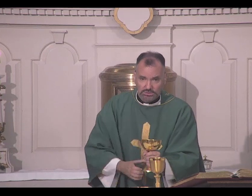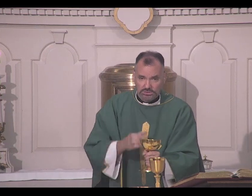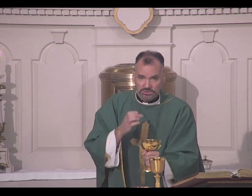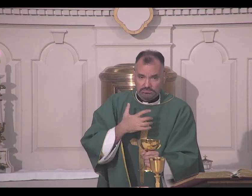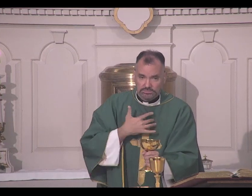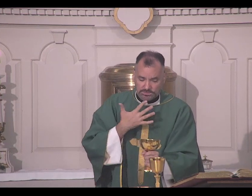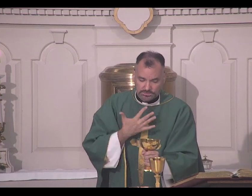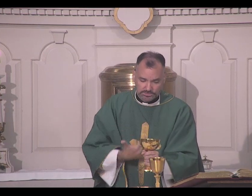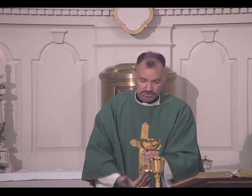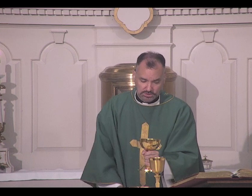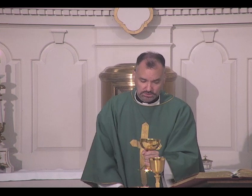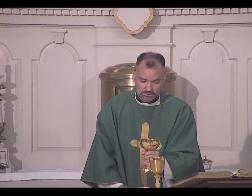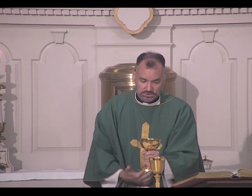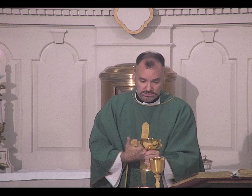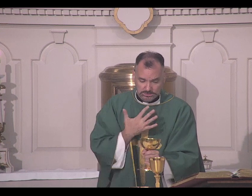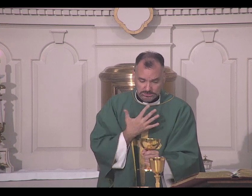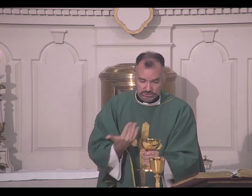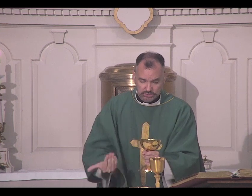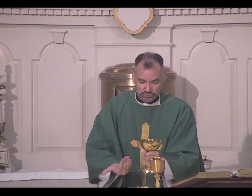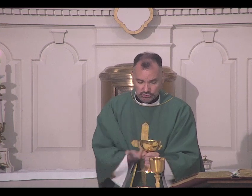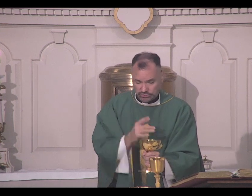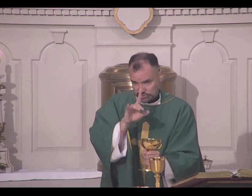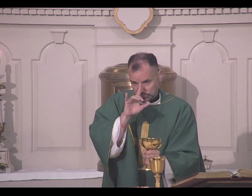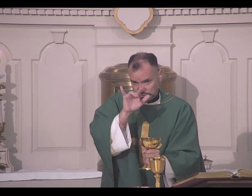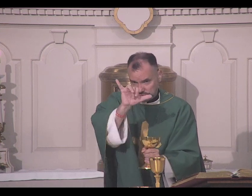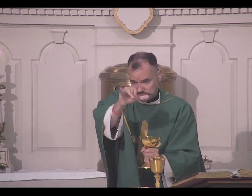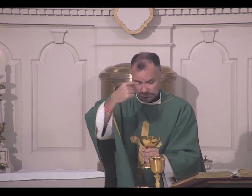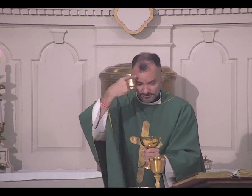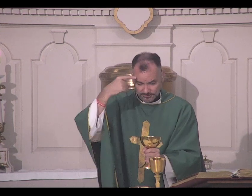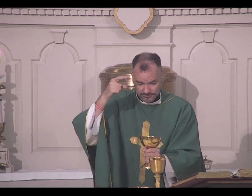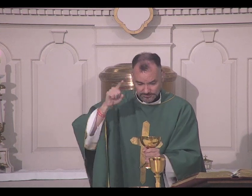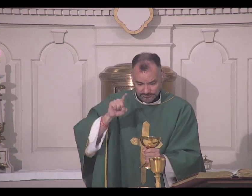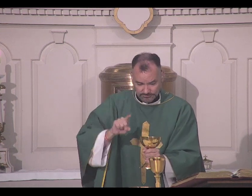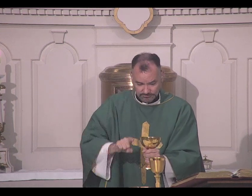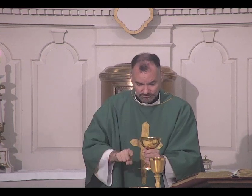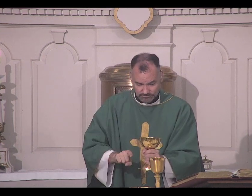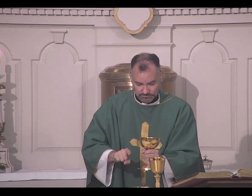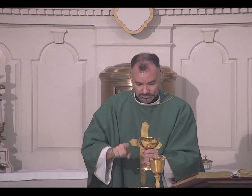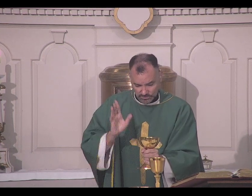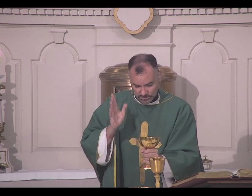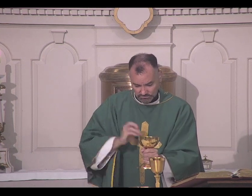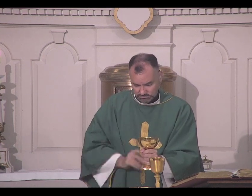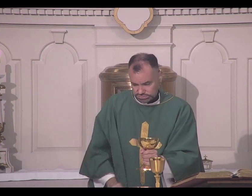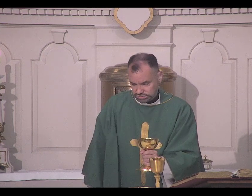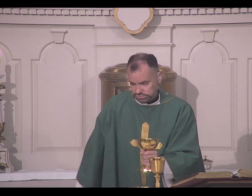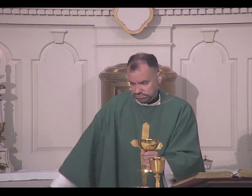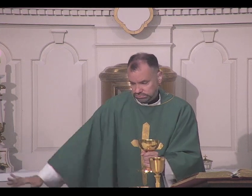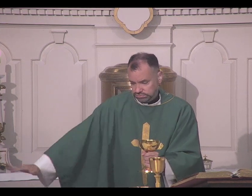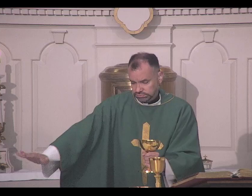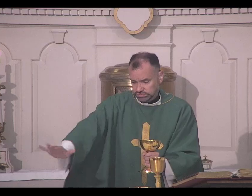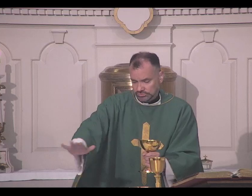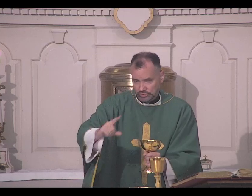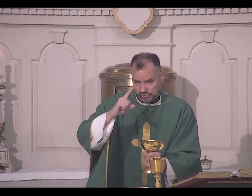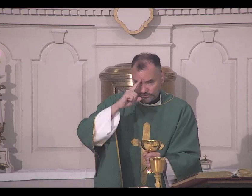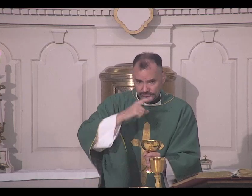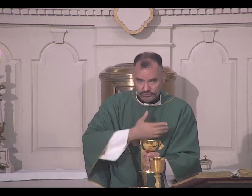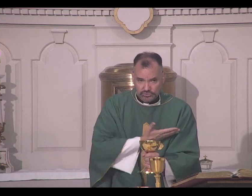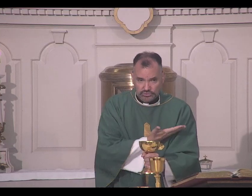of my blood, the blood of the new and eternal covenant, which will be poured out for you and for many for